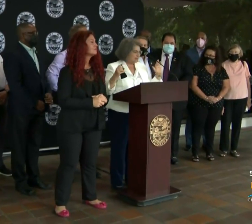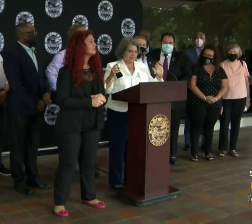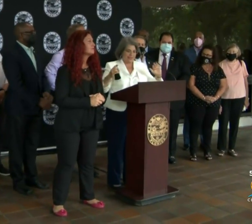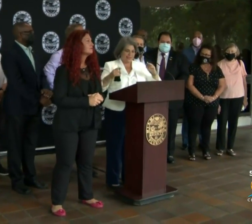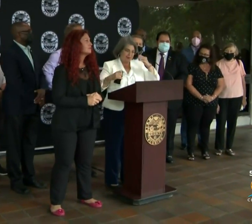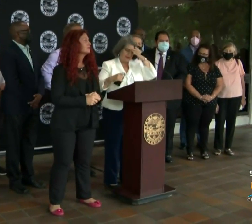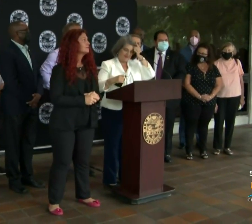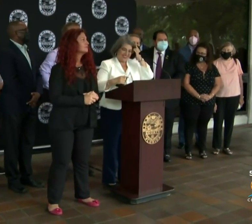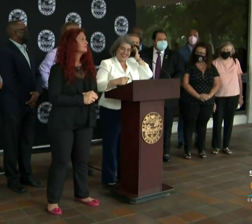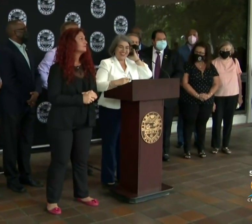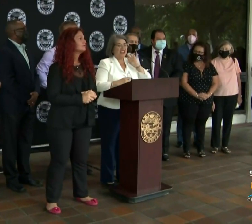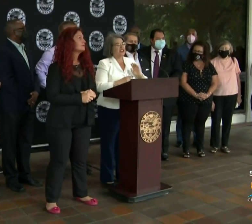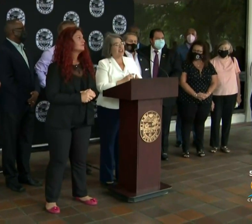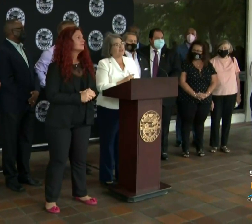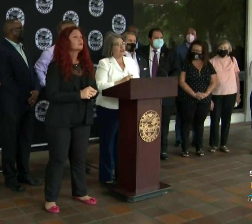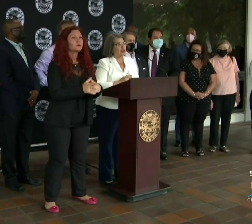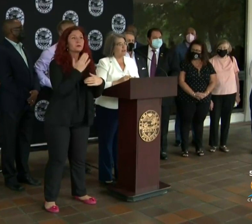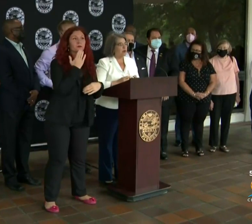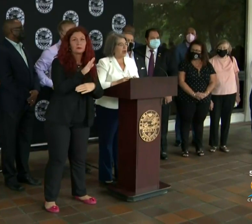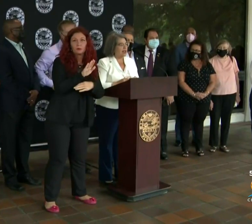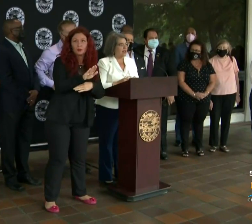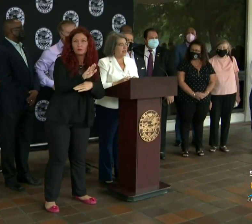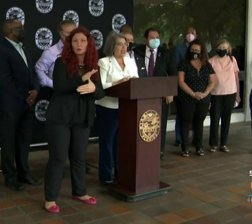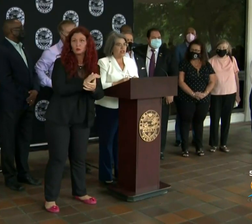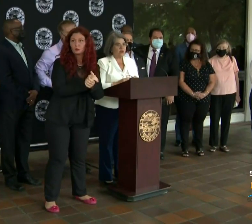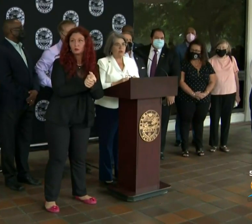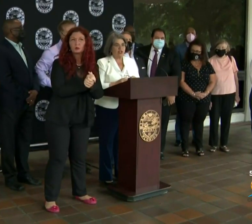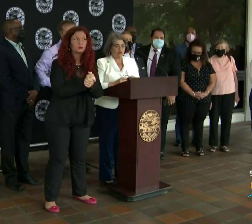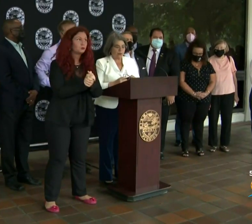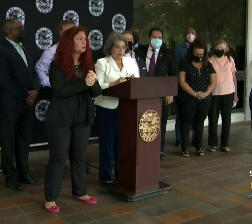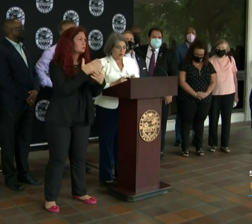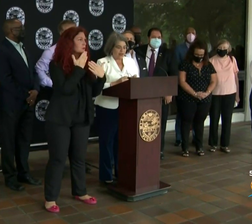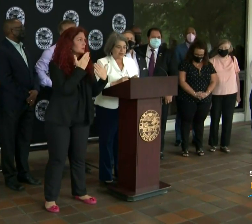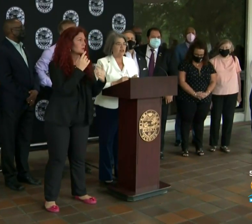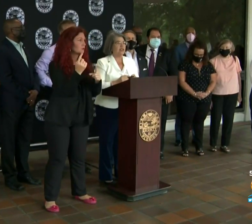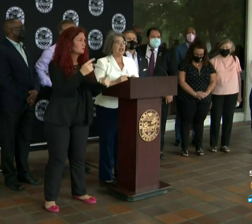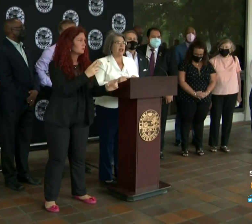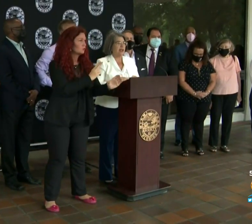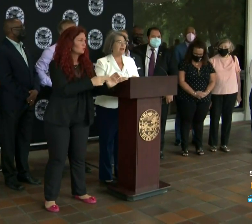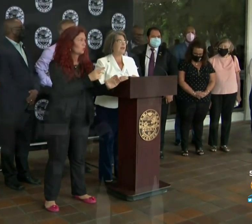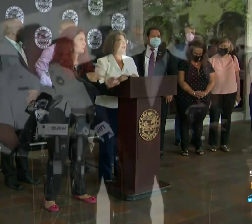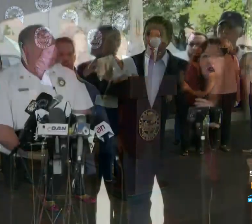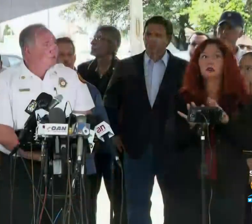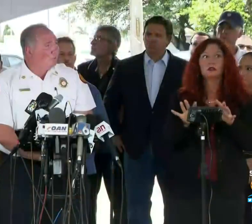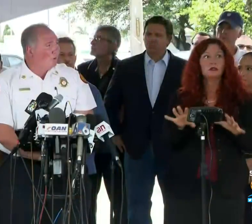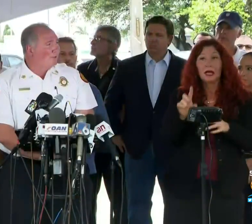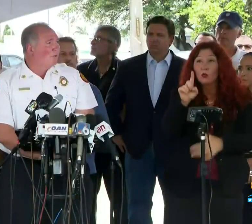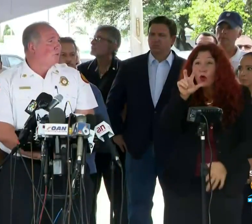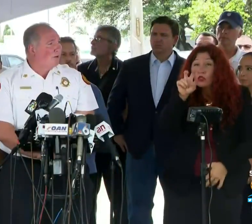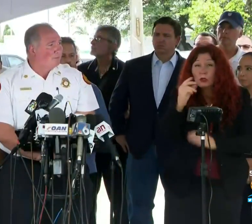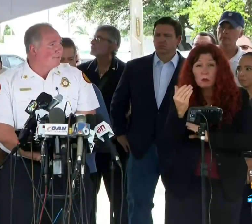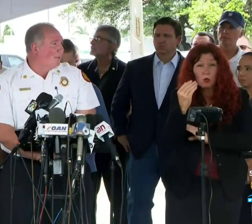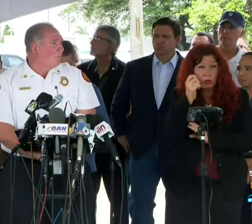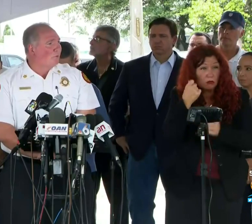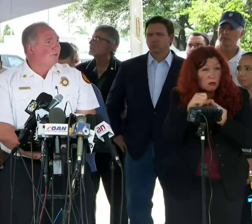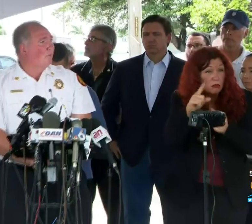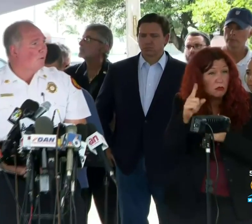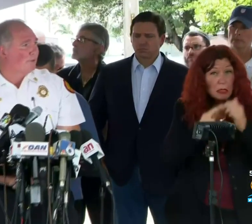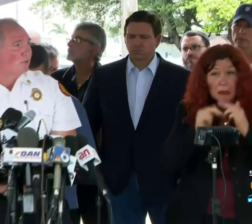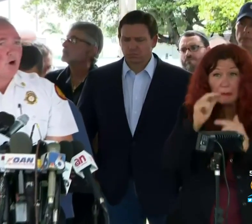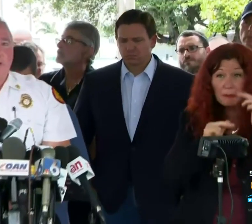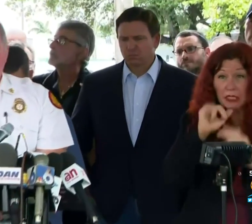STANDS RIGHT NEXT TO THE MAYOR. GOOD AFTERNOON, EVERYONE. THANK YOU SO MUCH FOR BEING WITH US HERE TODAY. IF YOU RECOGNIZE ATKINSON, YOU